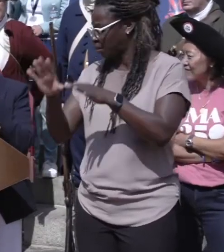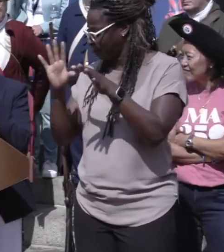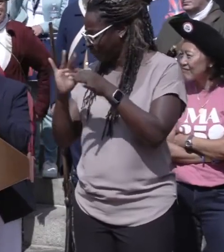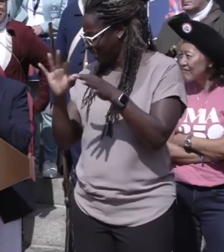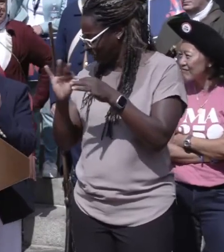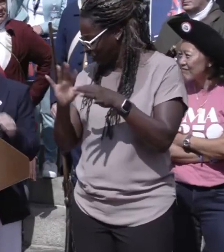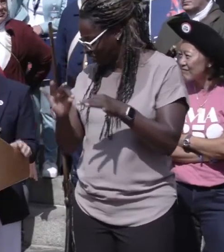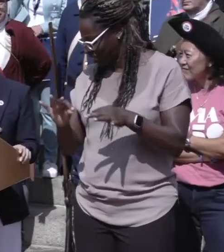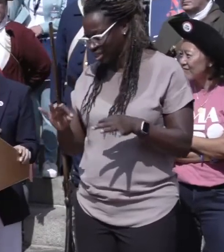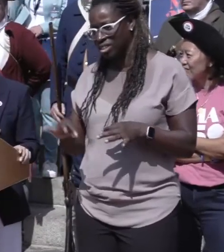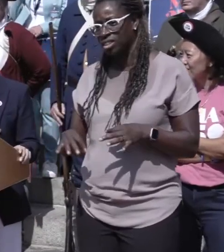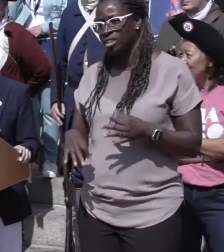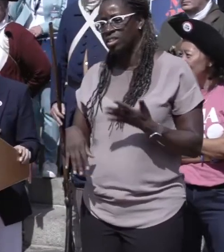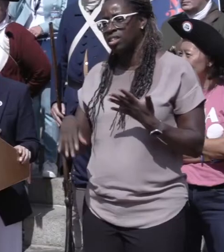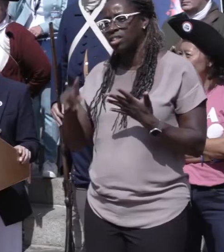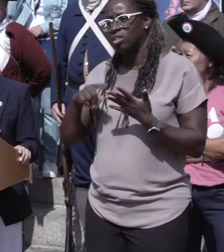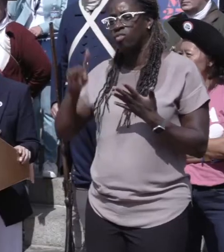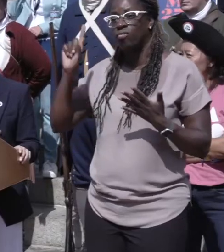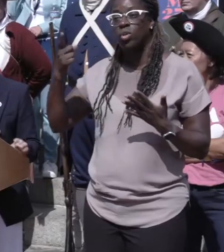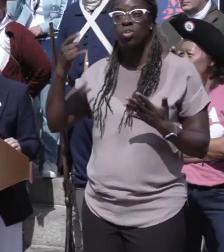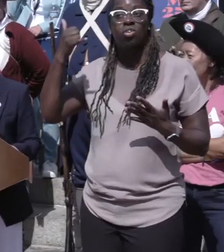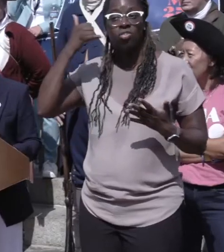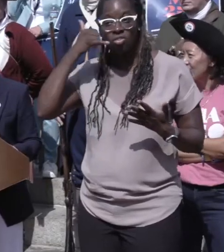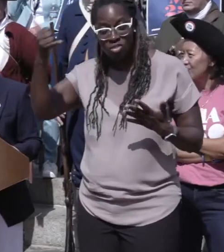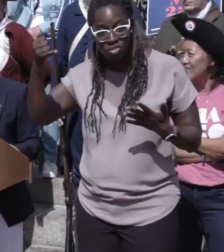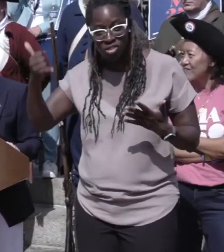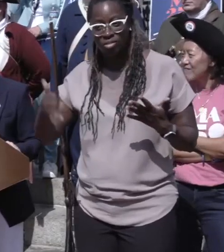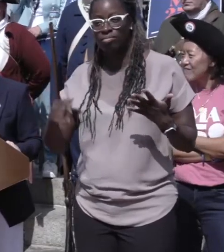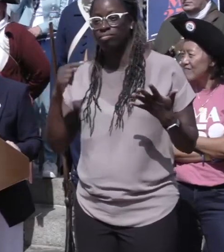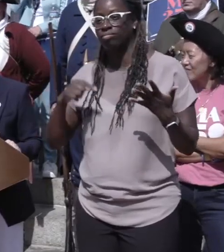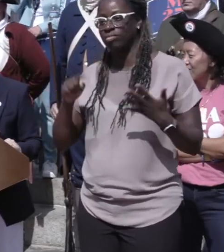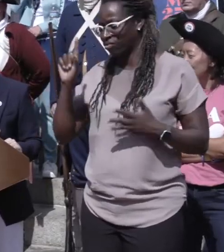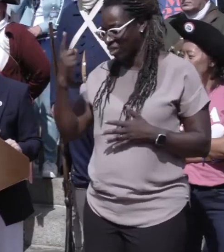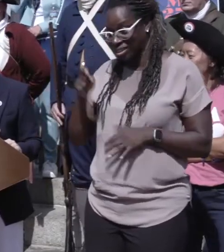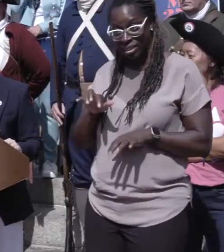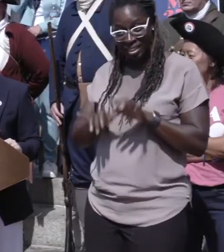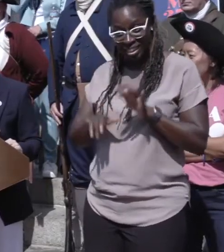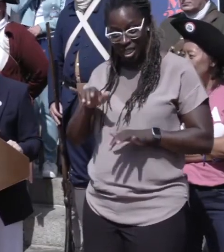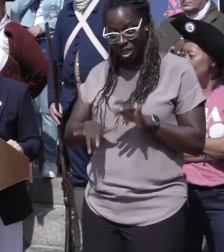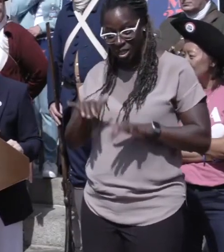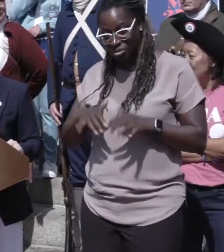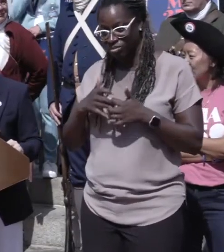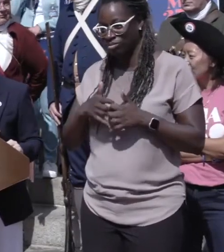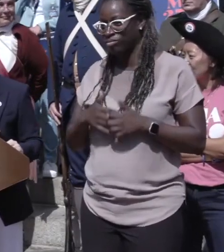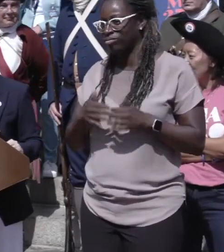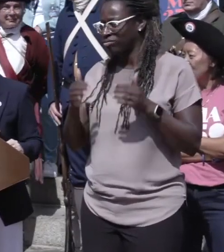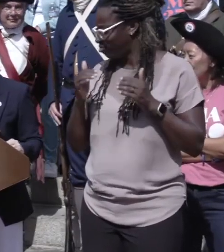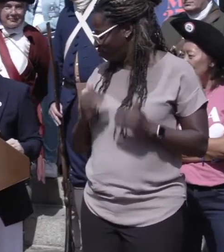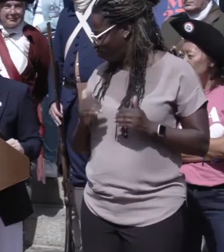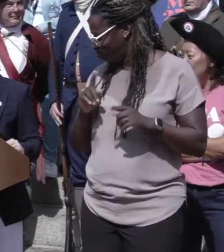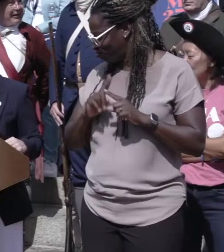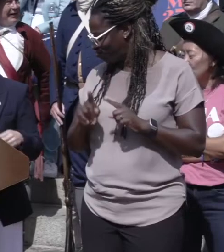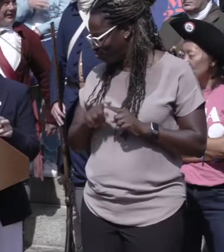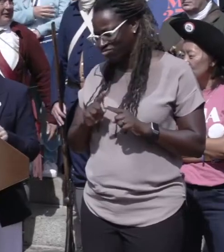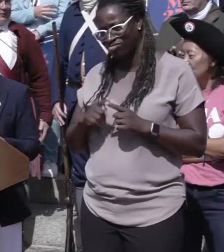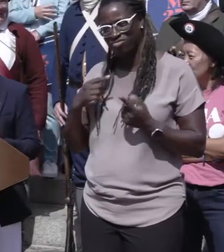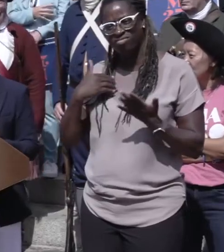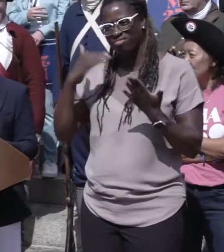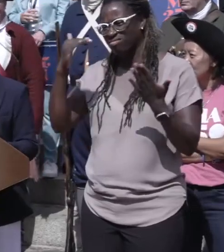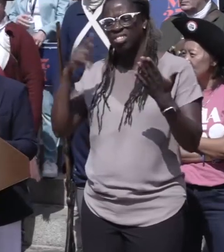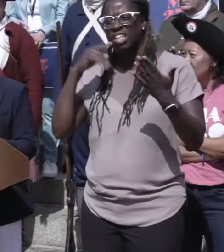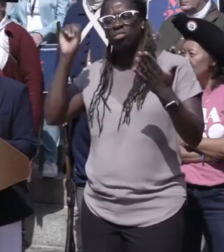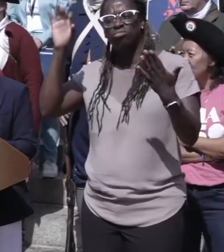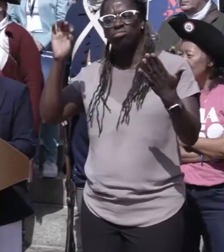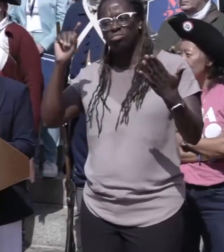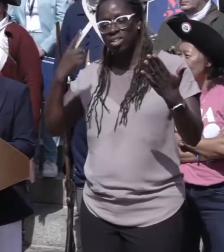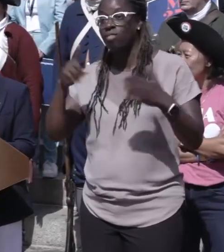First typewriter, you in the press. First typewriter right here. Yeah, so much more. The first rocket. People